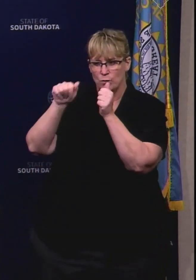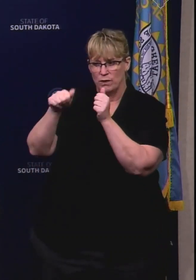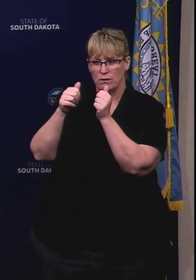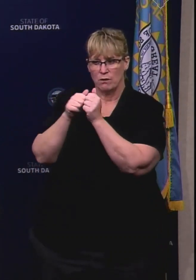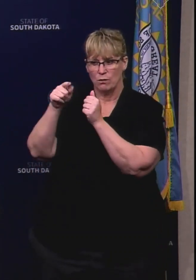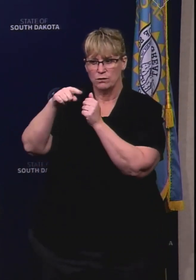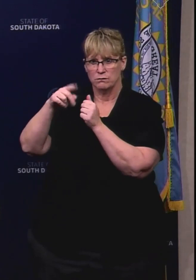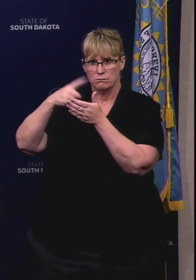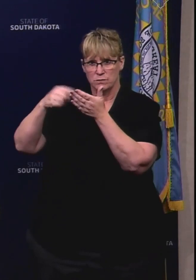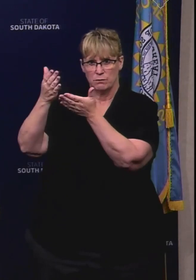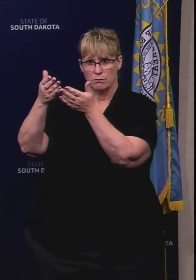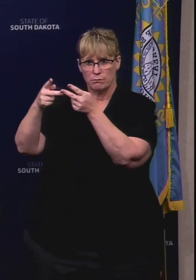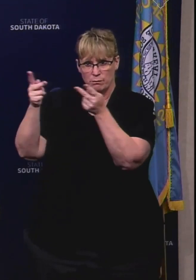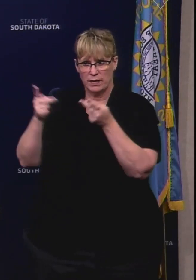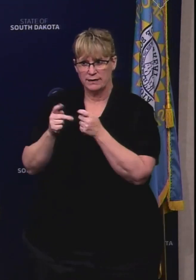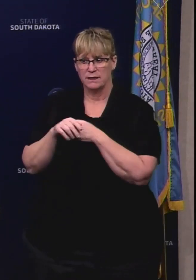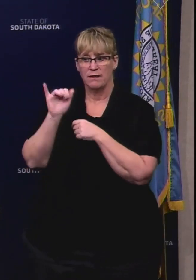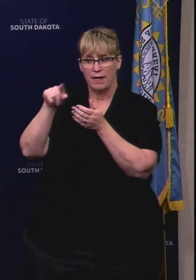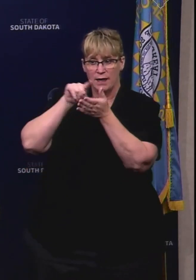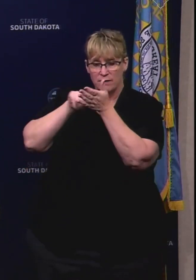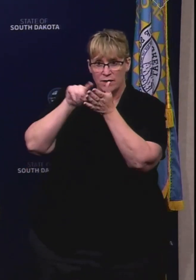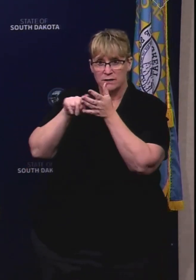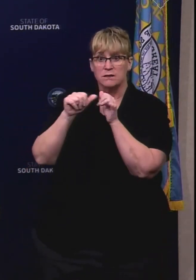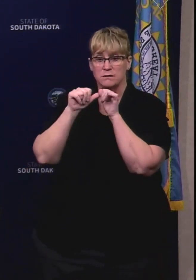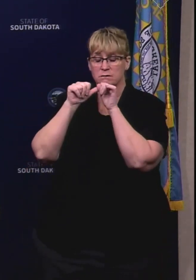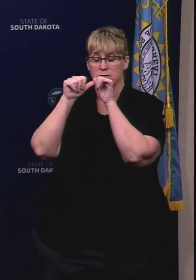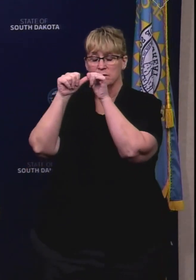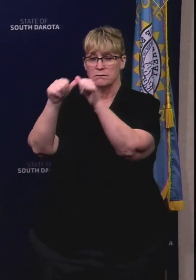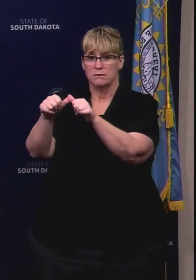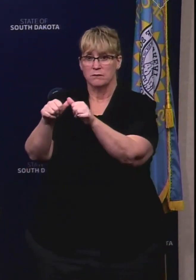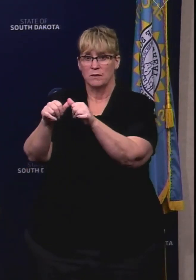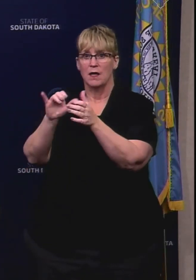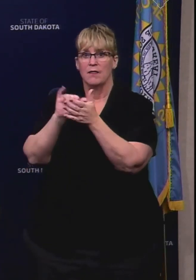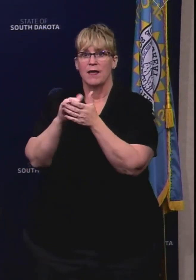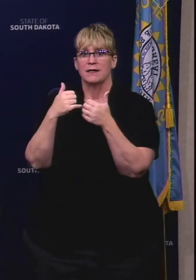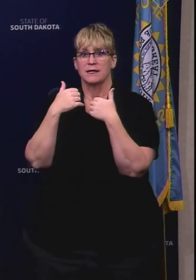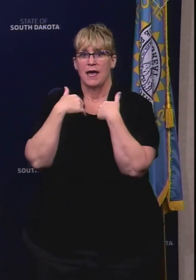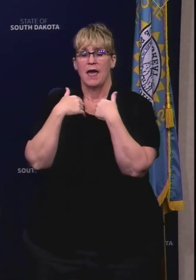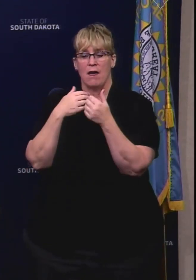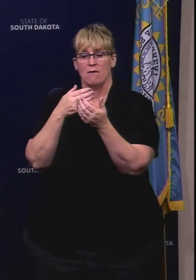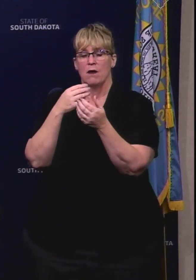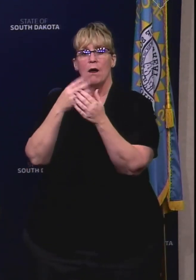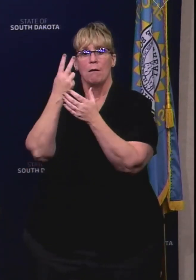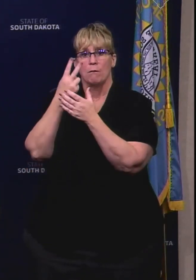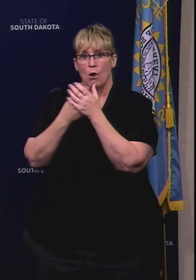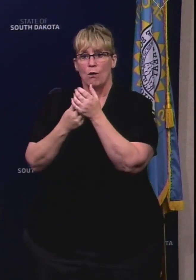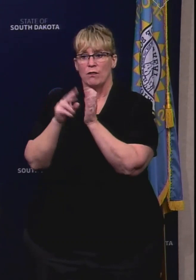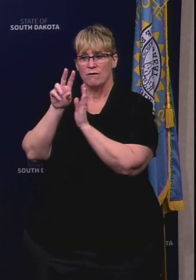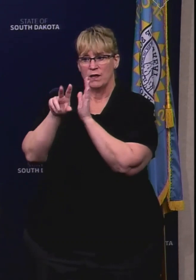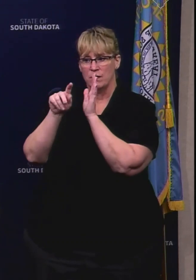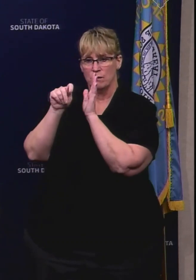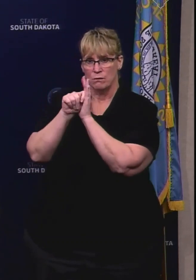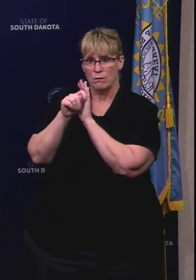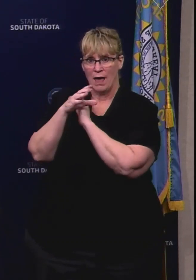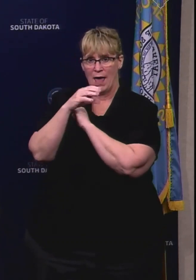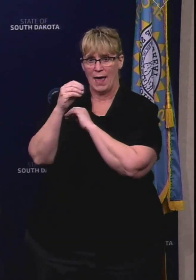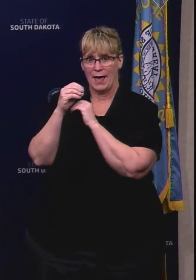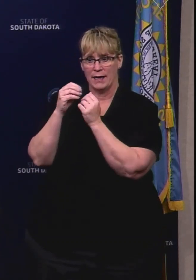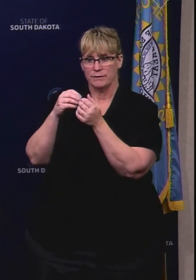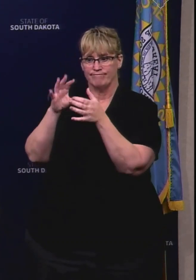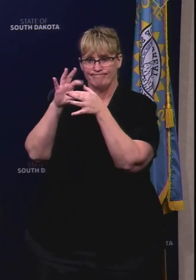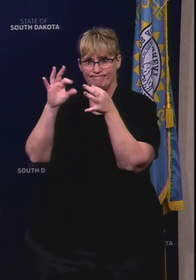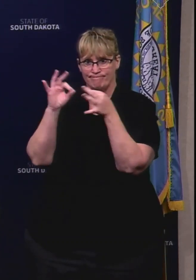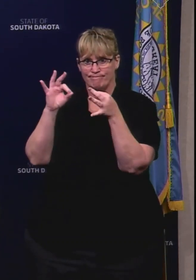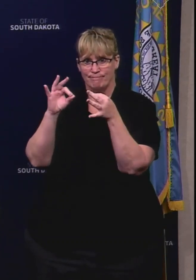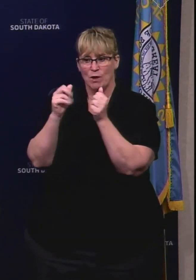checkpoints. And that investigation, while it's still ongoing, has produced both affidavits and video recordings of these